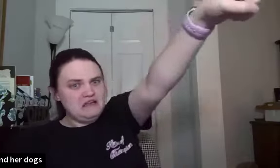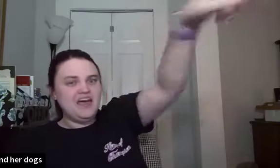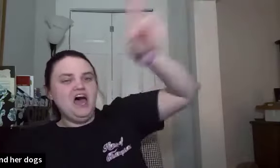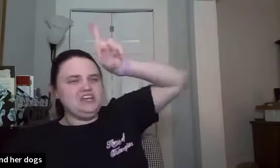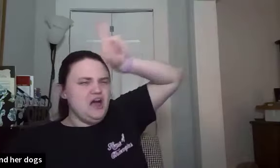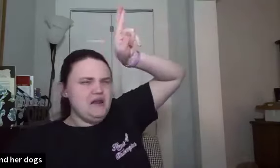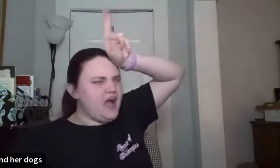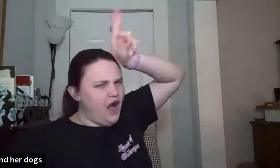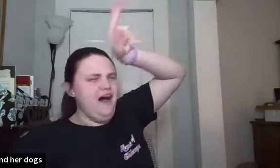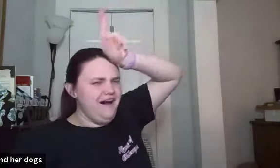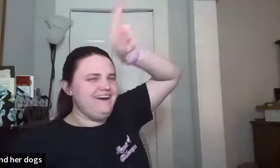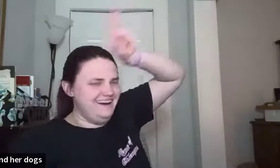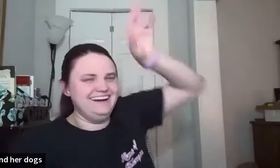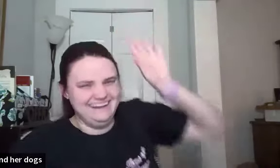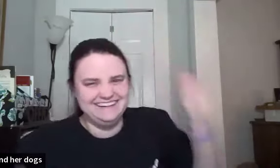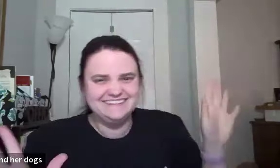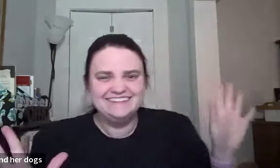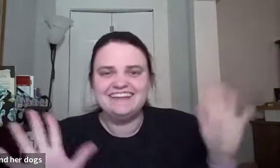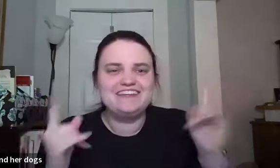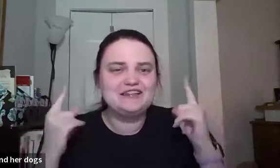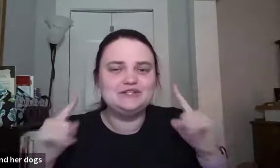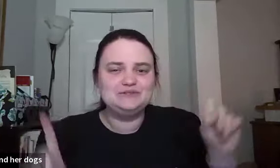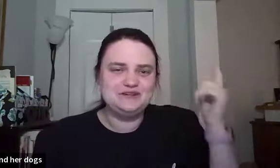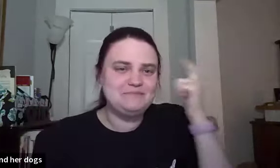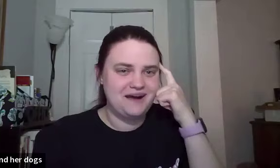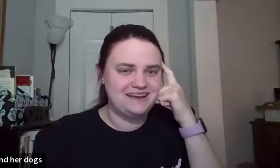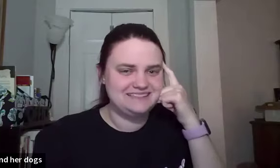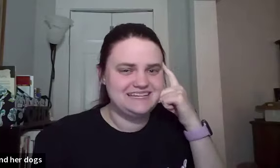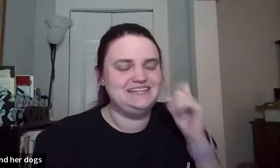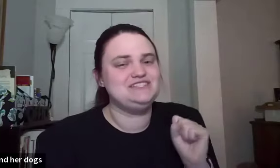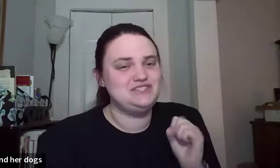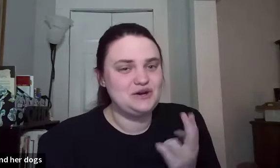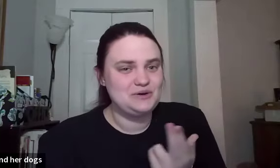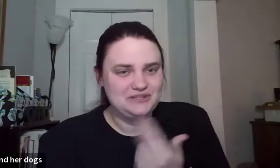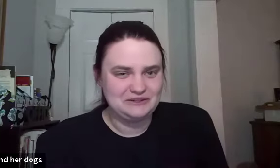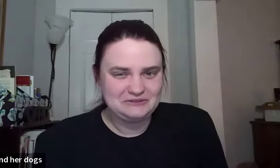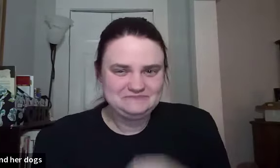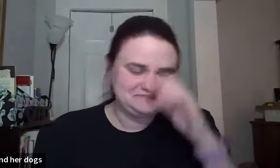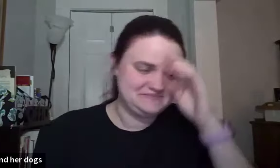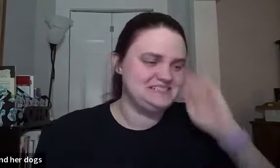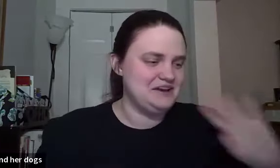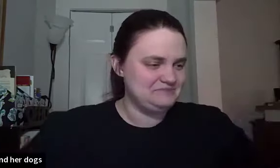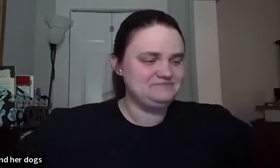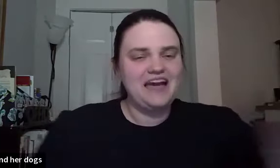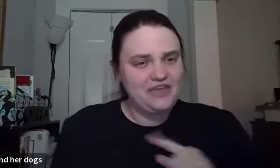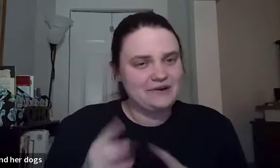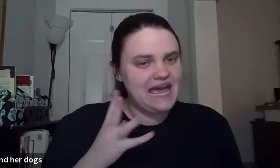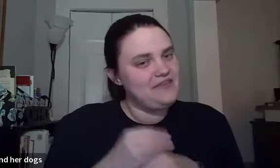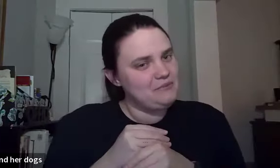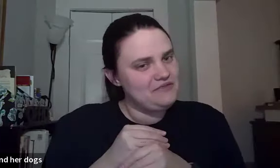like, unicorn. Like they lose their minds, and it is so cute. So I thought I would add that one